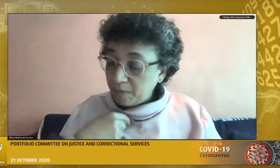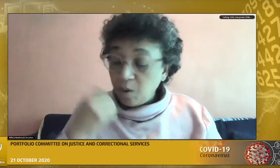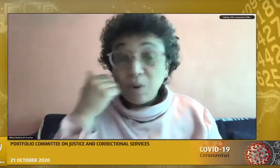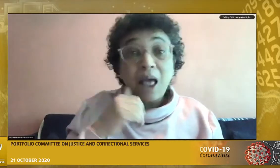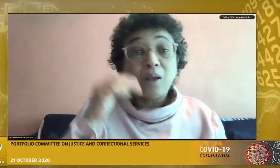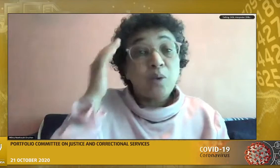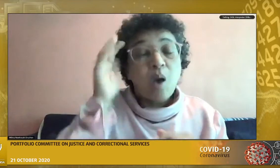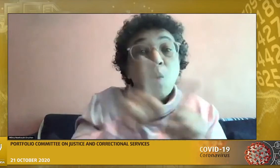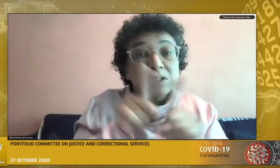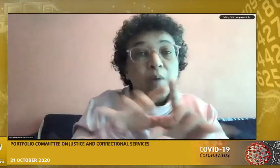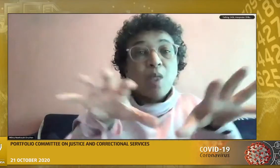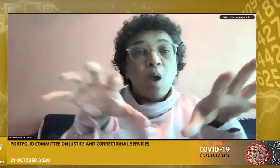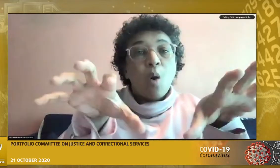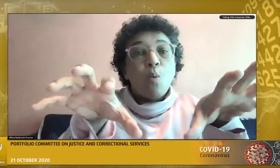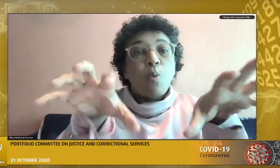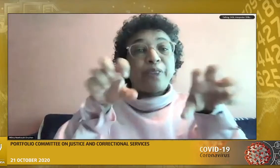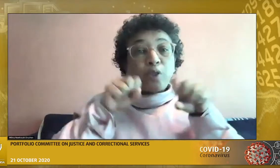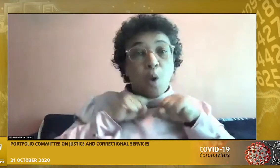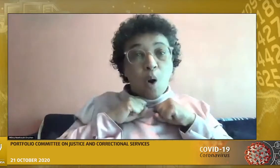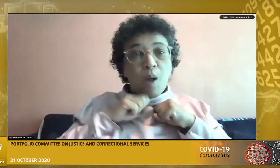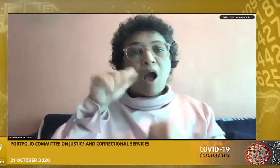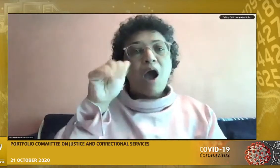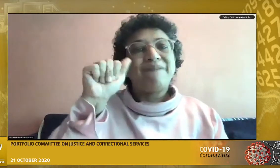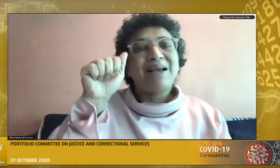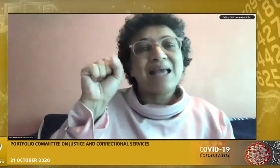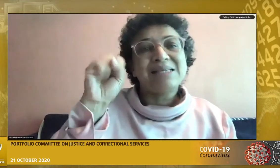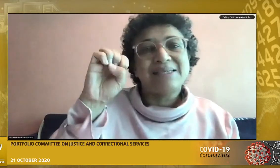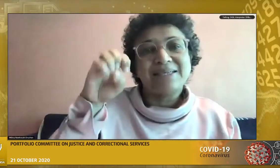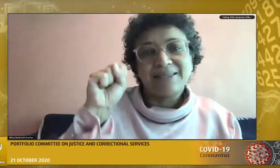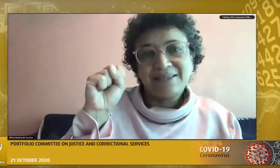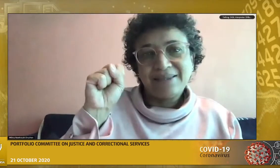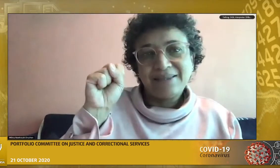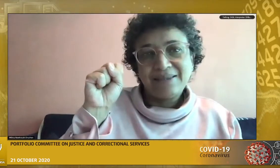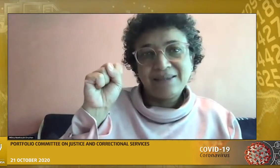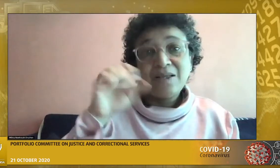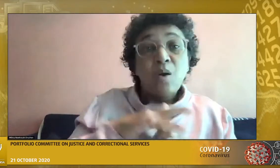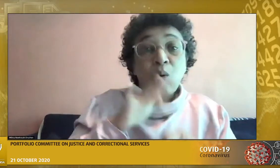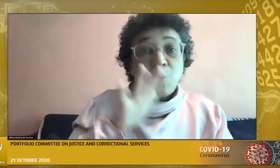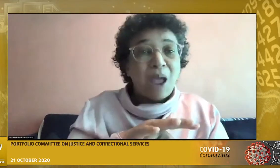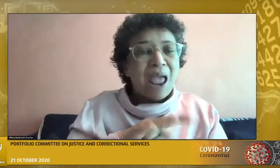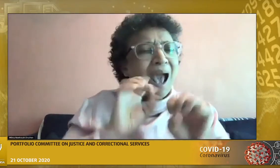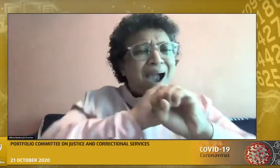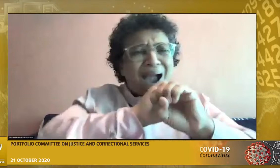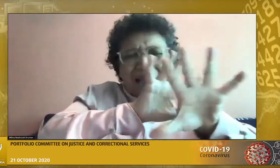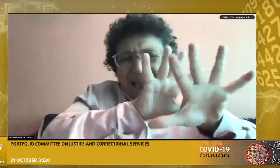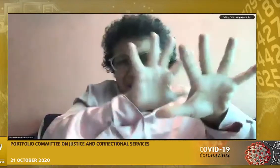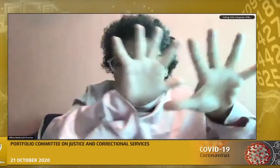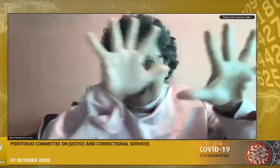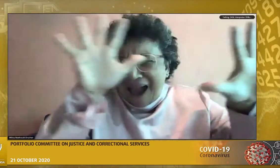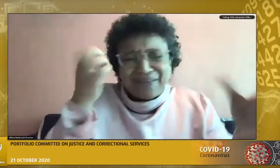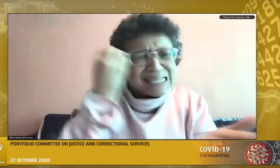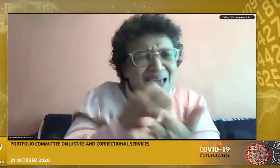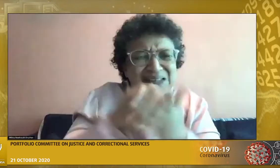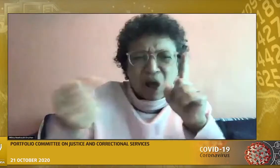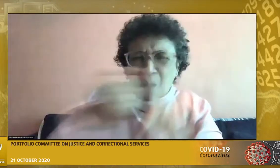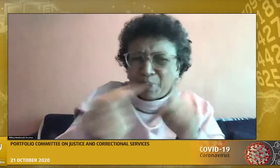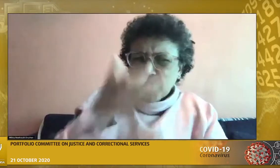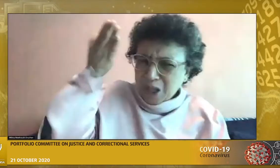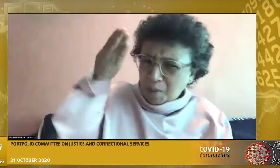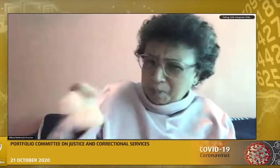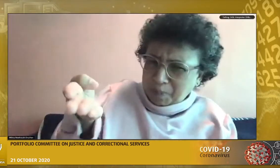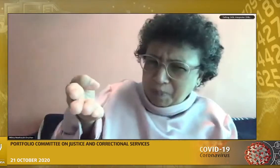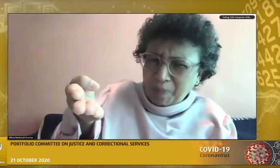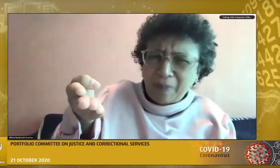taken further that we don't know about because the, you know, the case just gets dropped. And then in terms